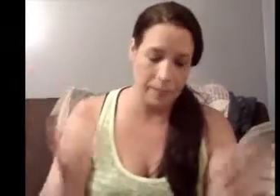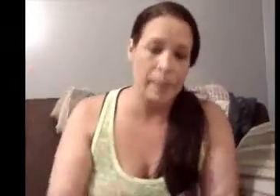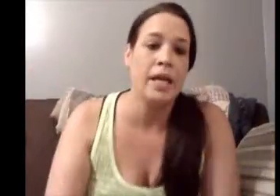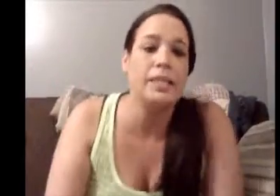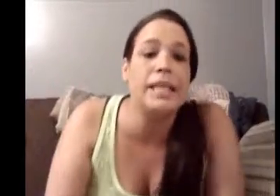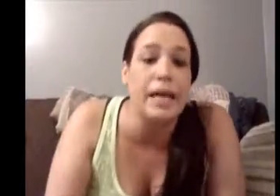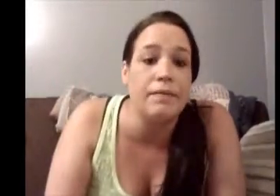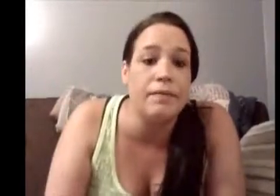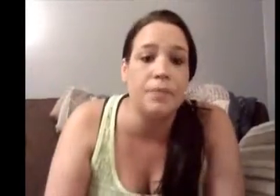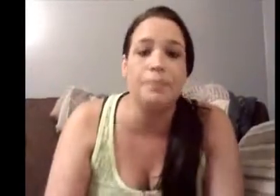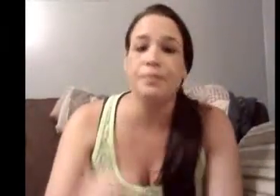Deaf.